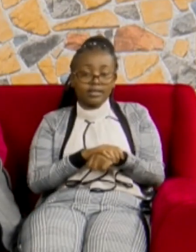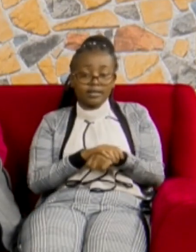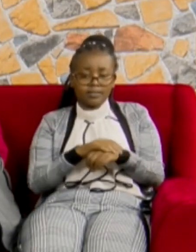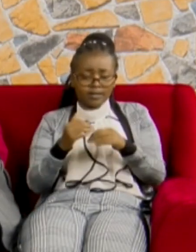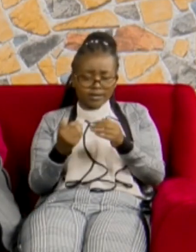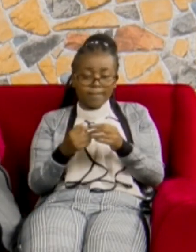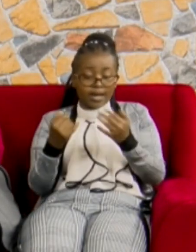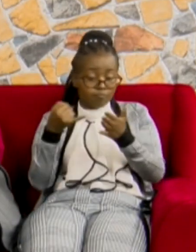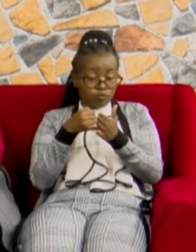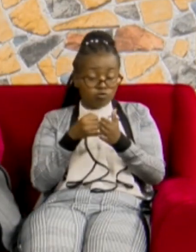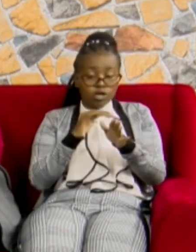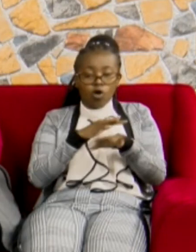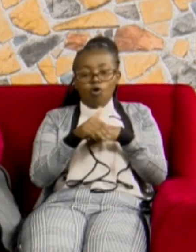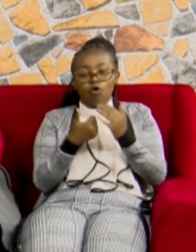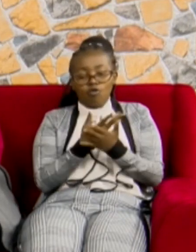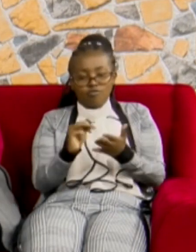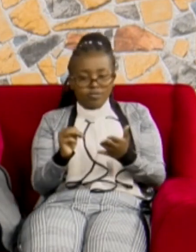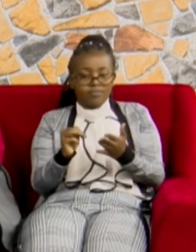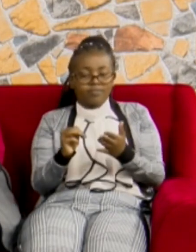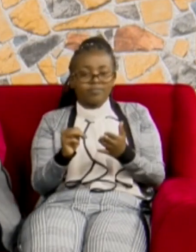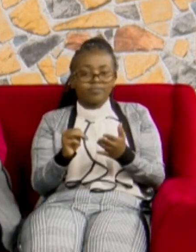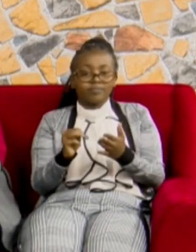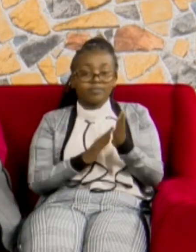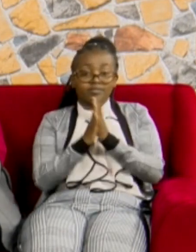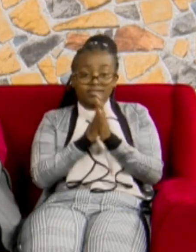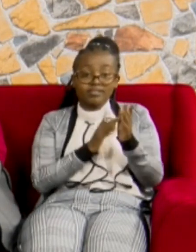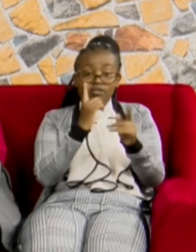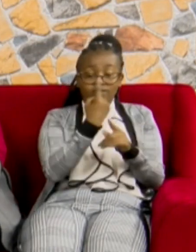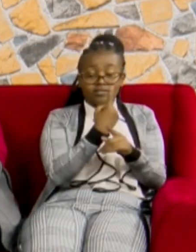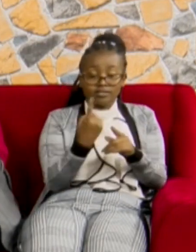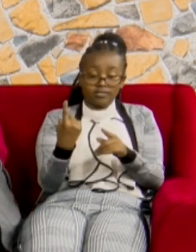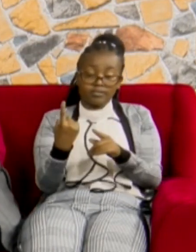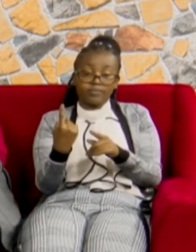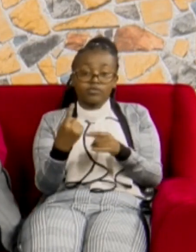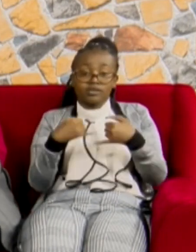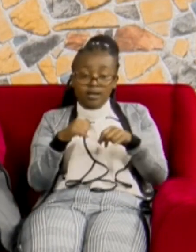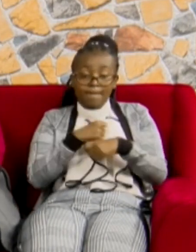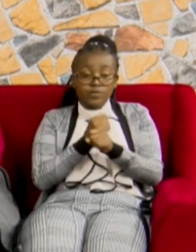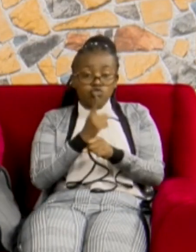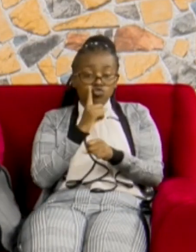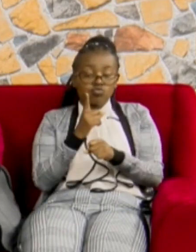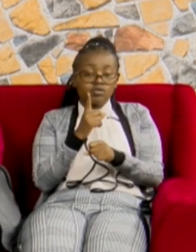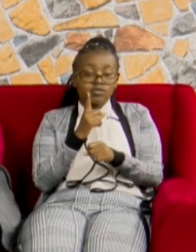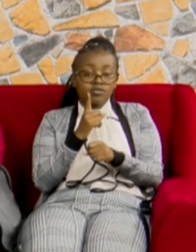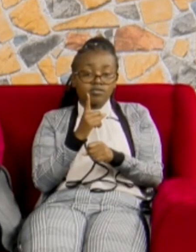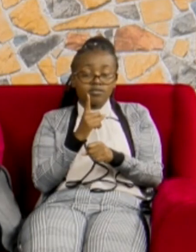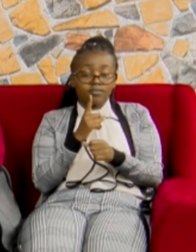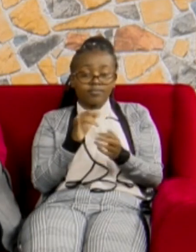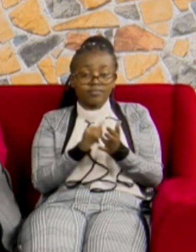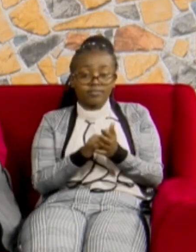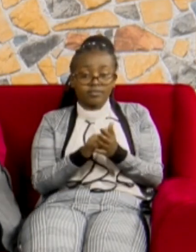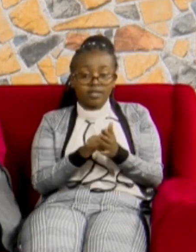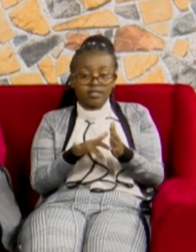by actually involving them in each other's common interests. So we do target siblings and trying to make sure that